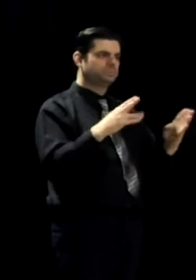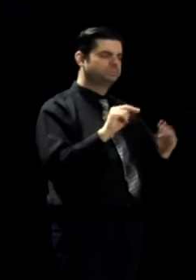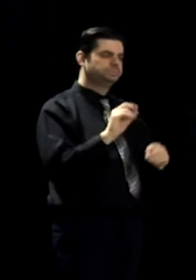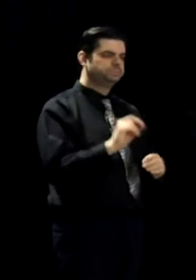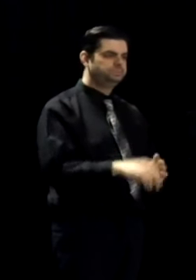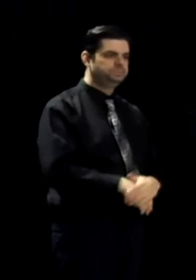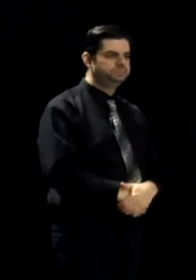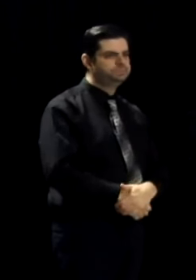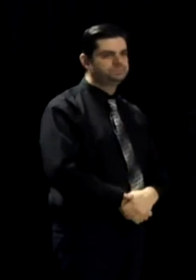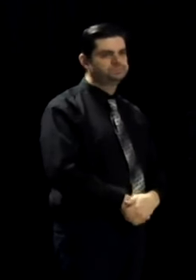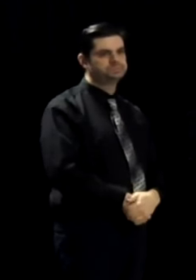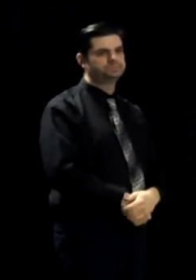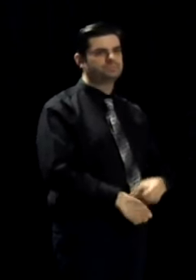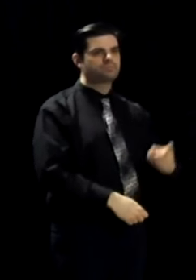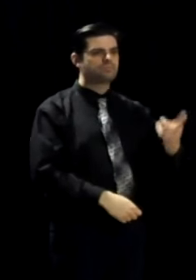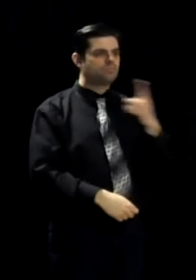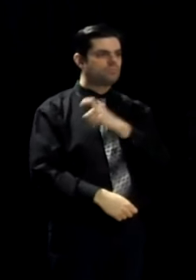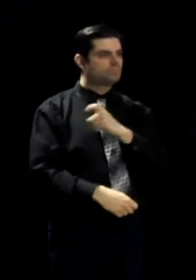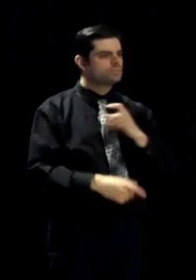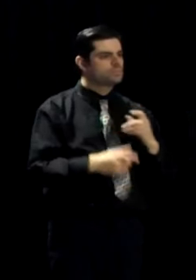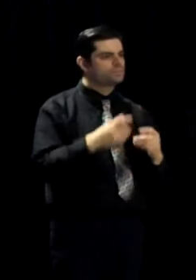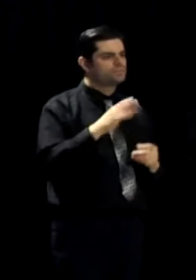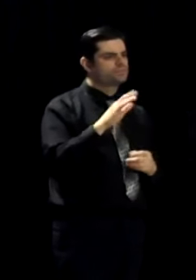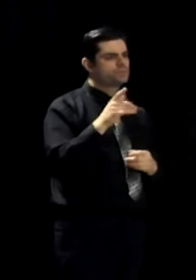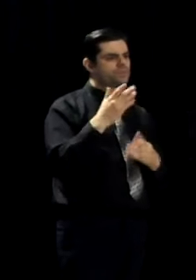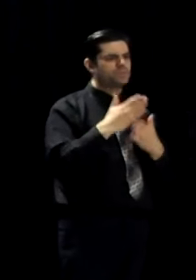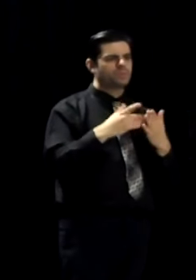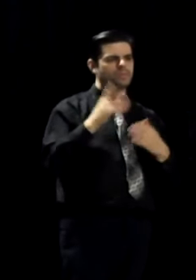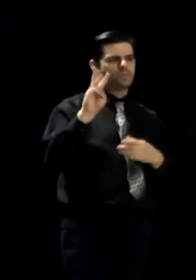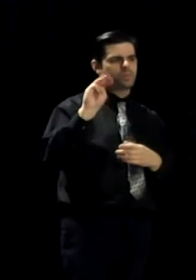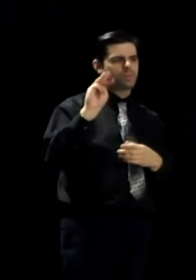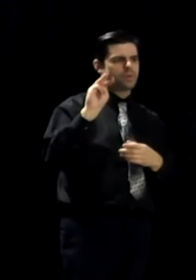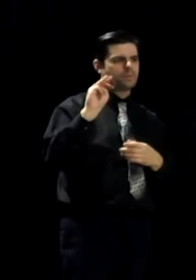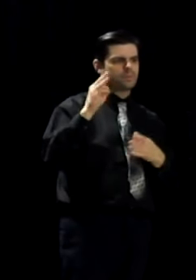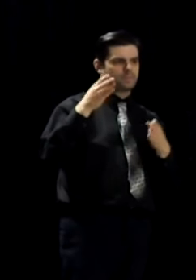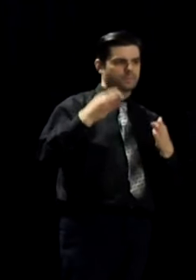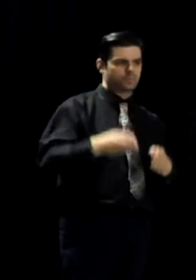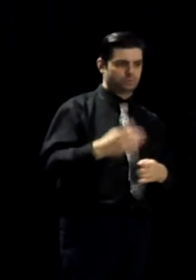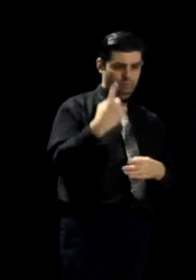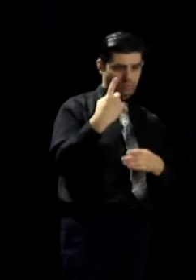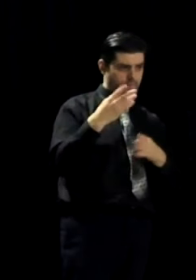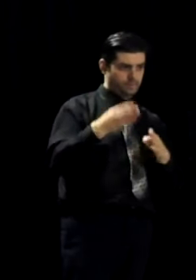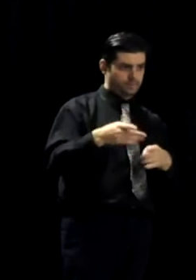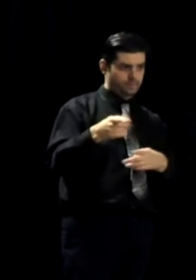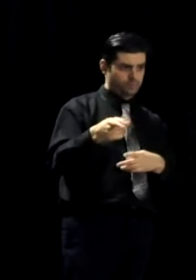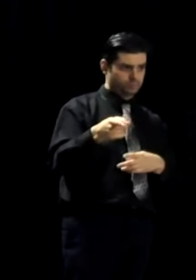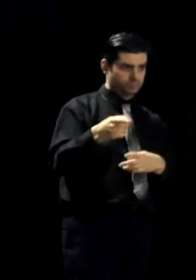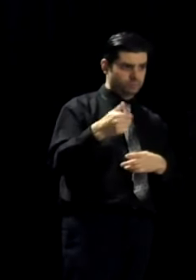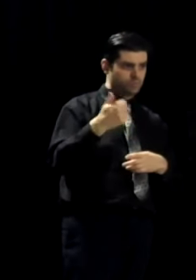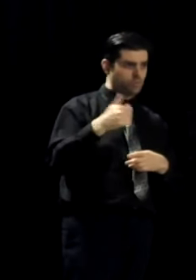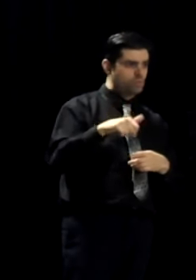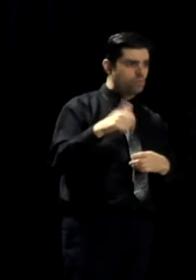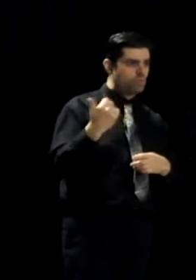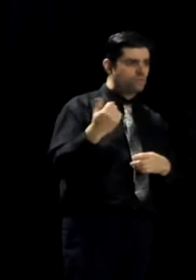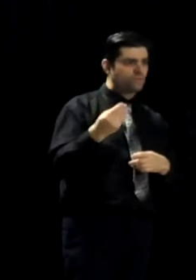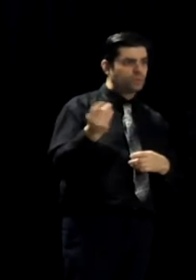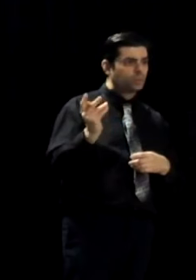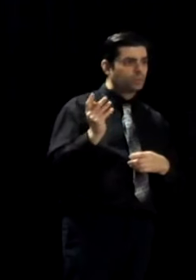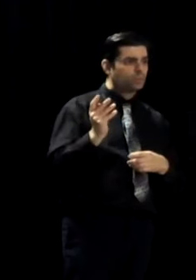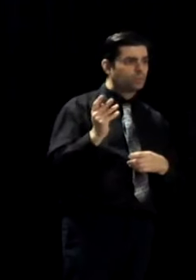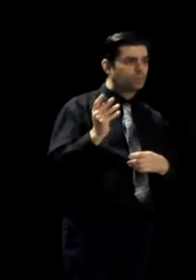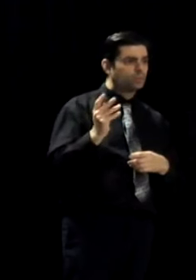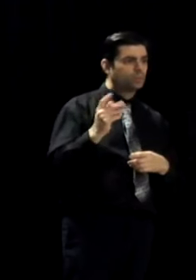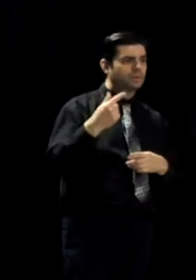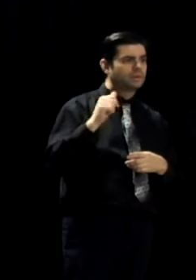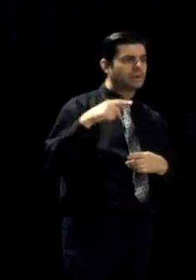I missed the part about the Walmart gap. Was that just one case, or were there more? We've had a couple different gaps with Walmart this past week. This is a